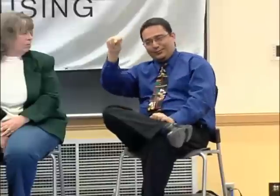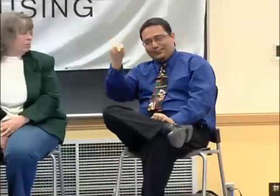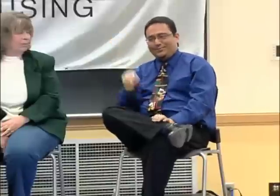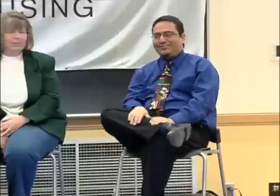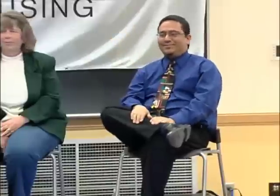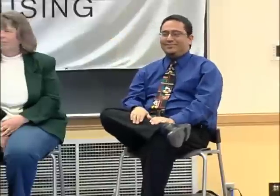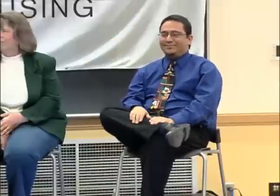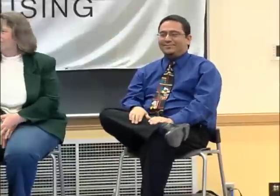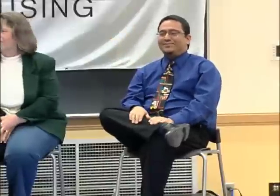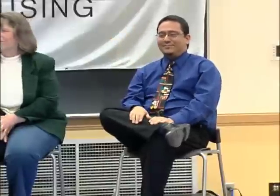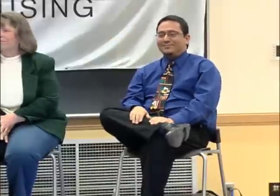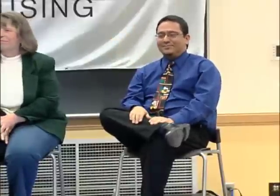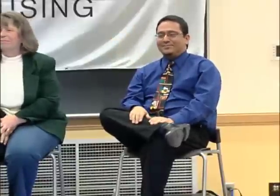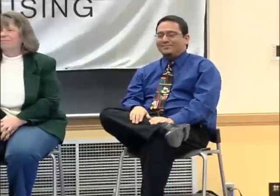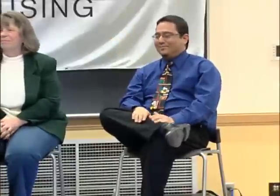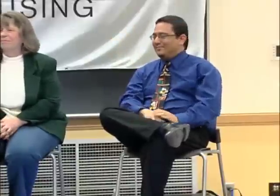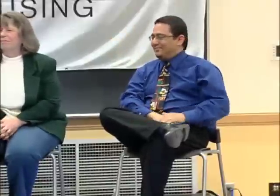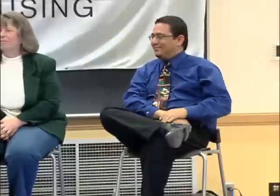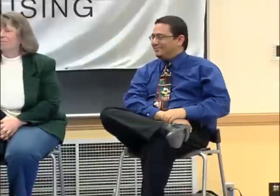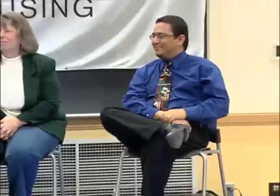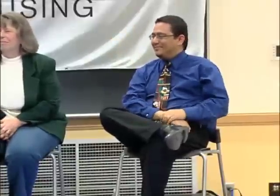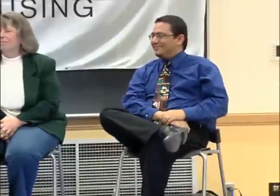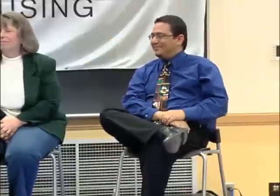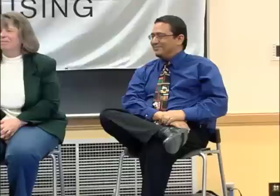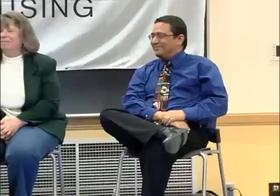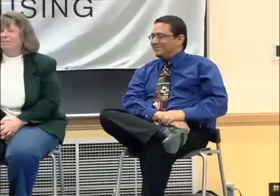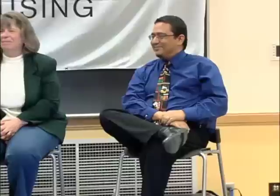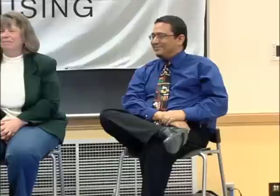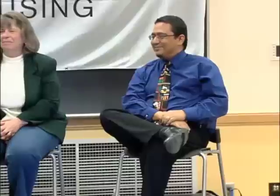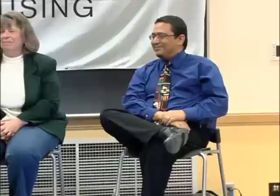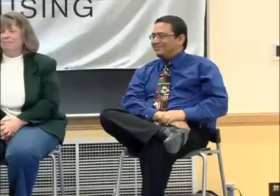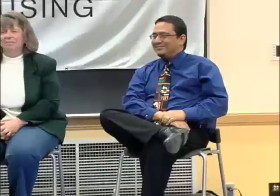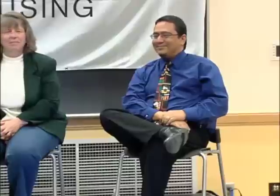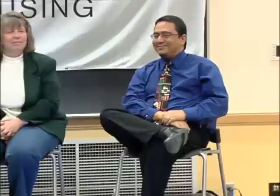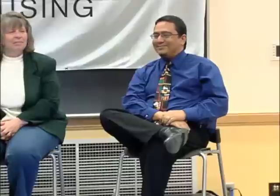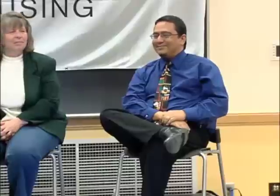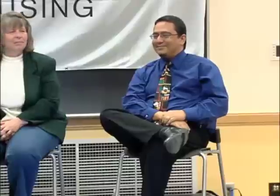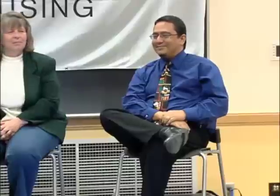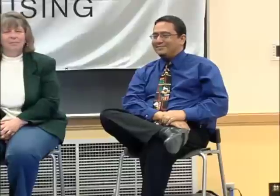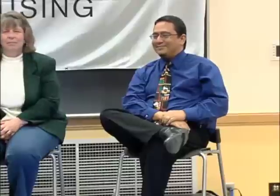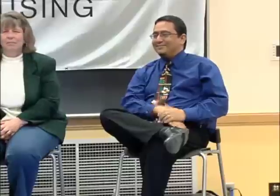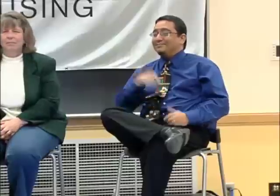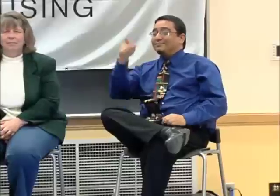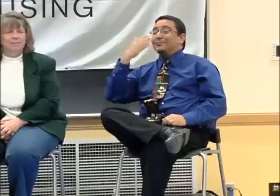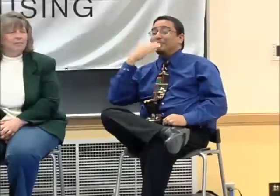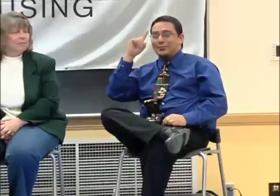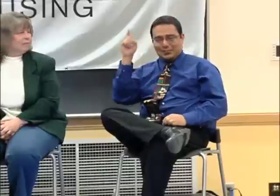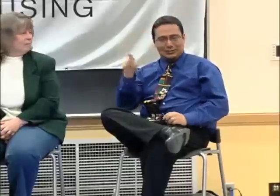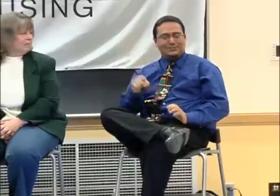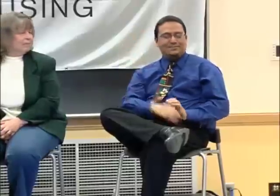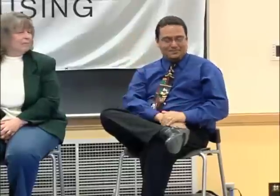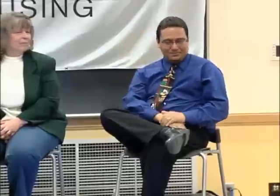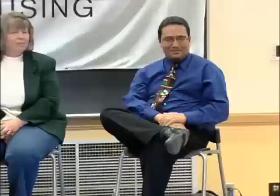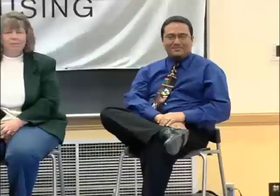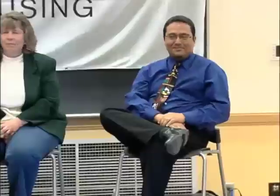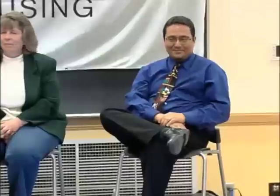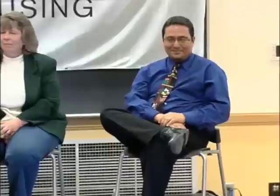So, can you? I ask you. Some say yes, some say no. I would add